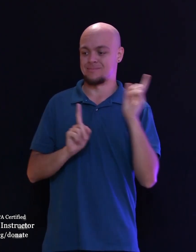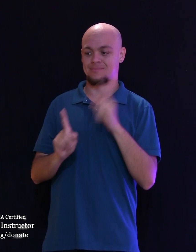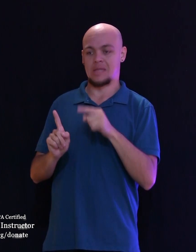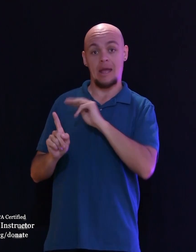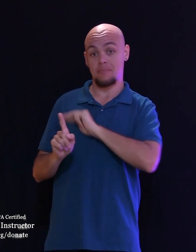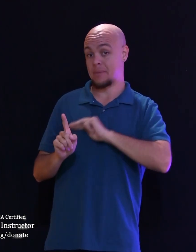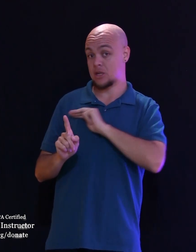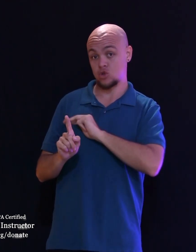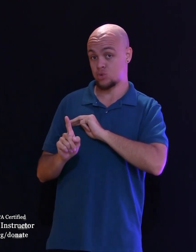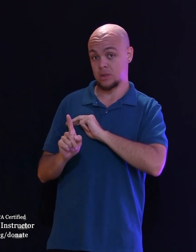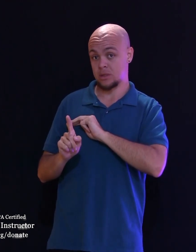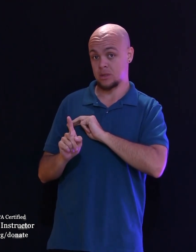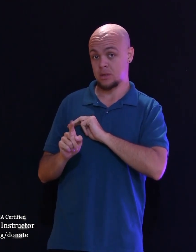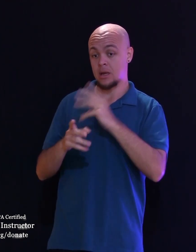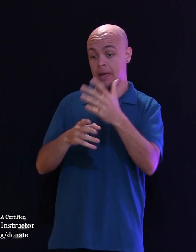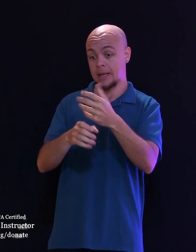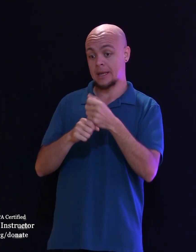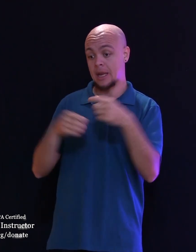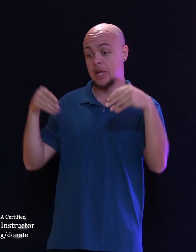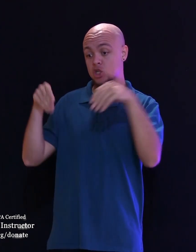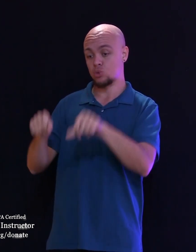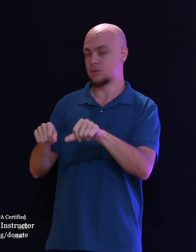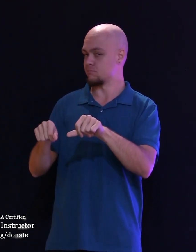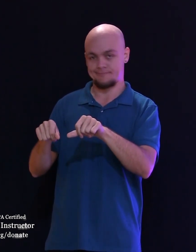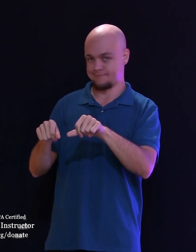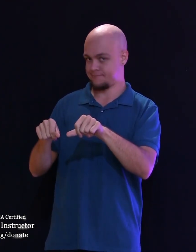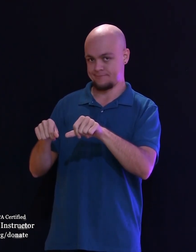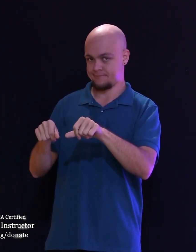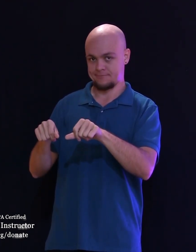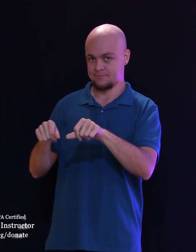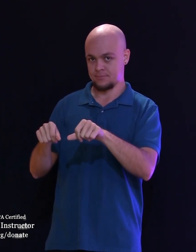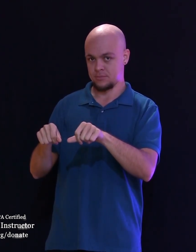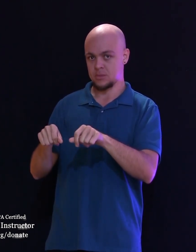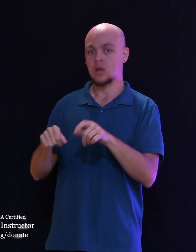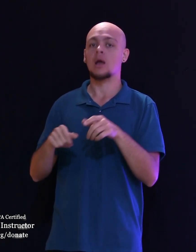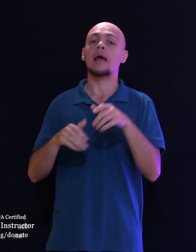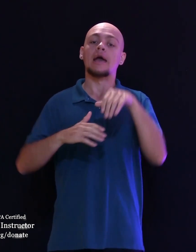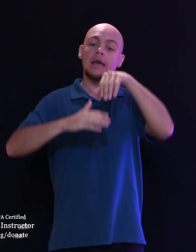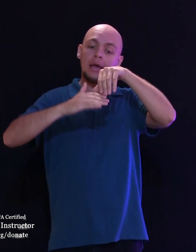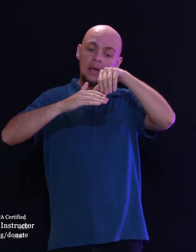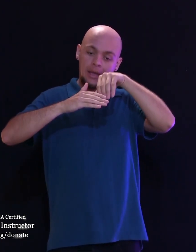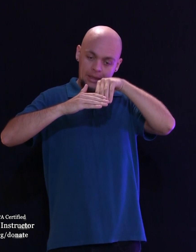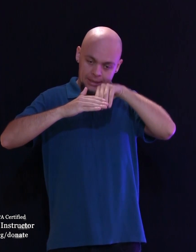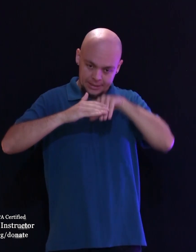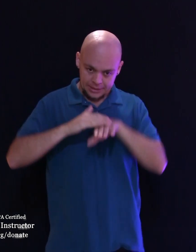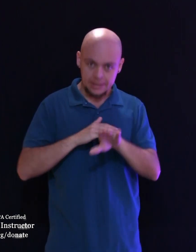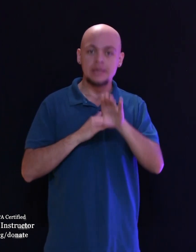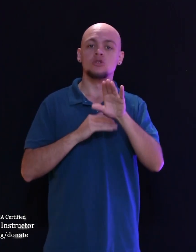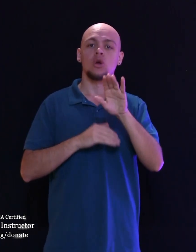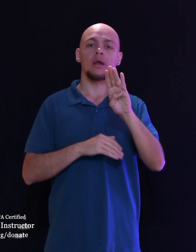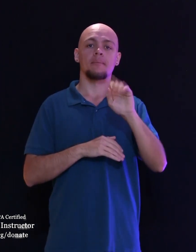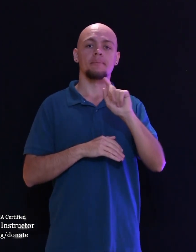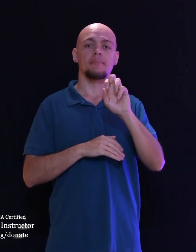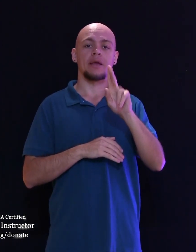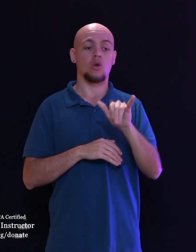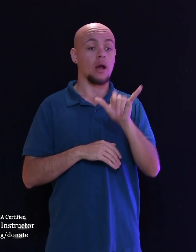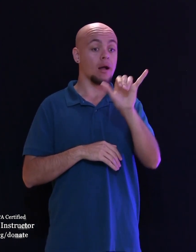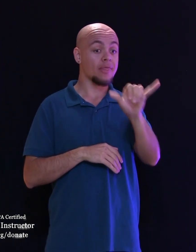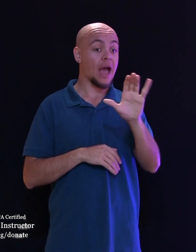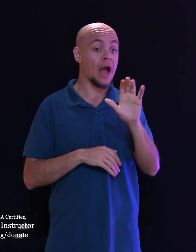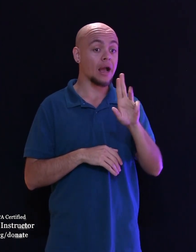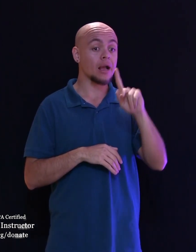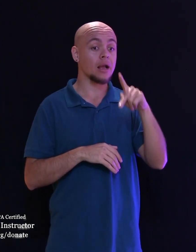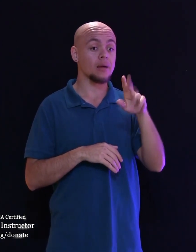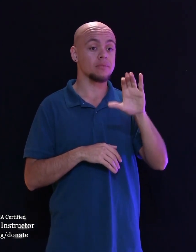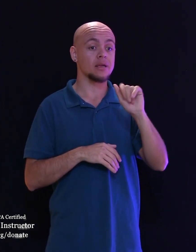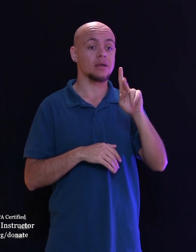a ministry, you're not taking donations. You've never walked into a ministry, you've never walked into a bakery, and you go, I'd like to have that